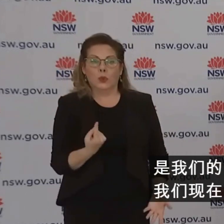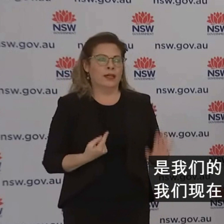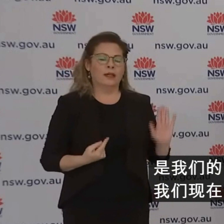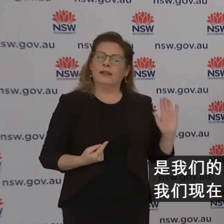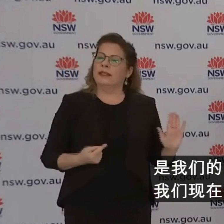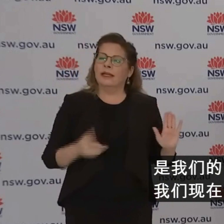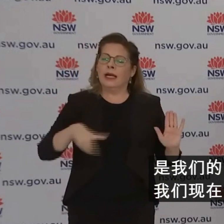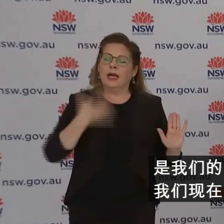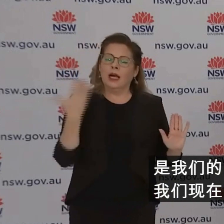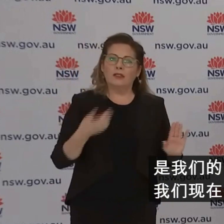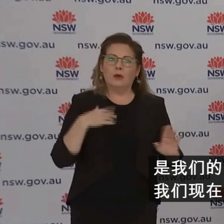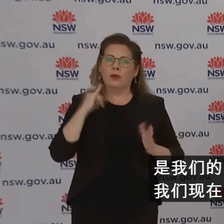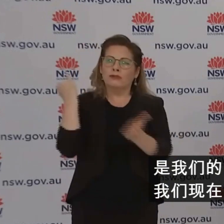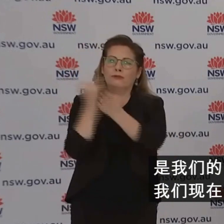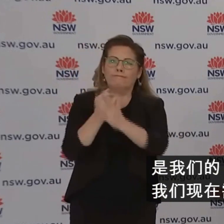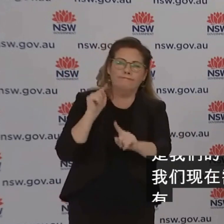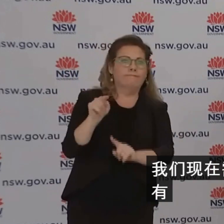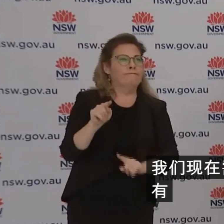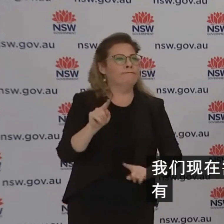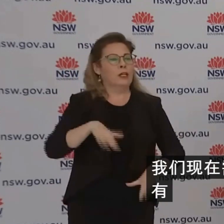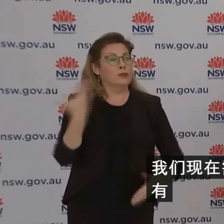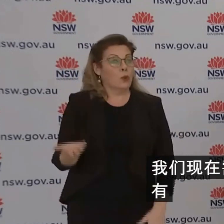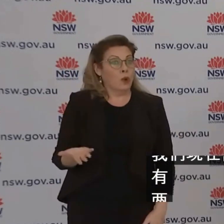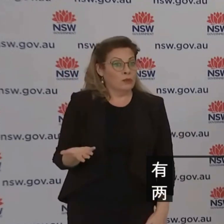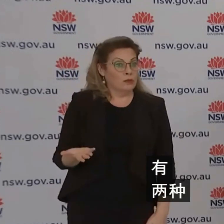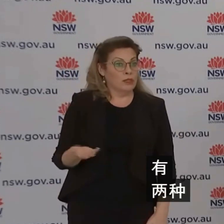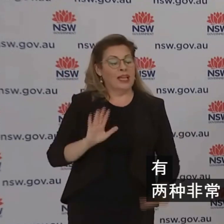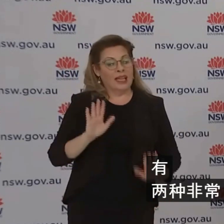we need to get vaccinated. Now, clearly we have